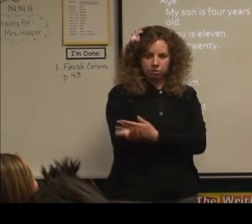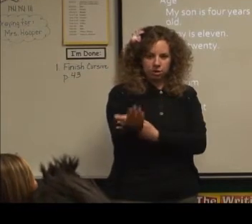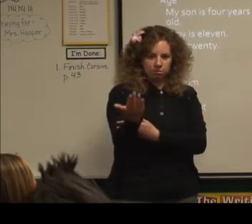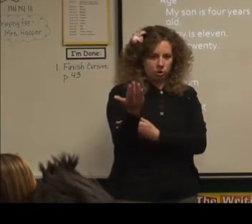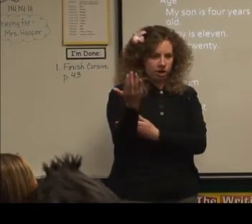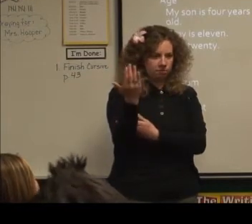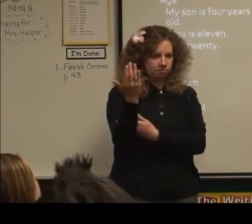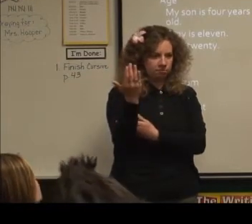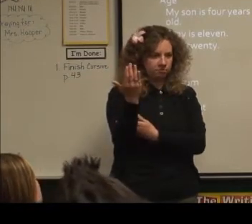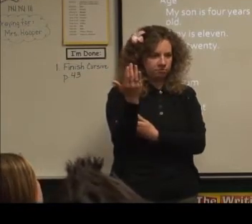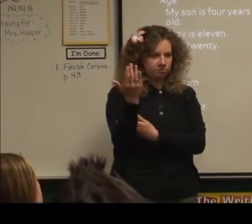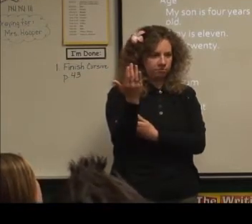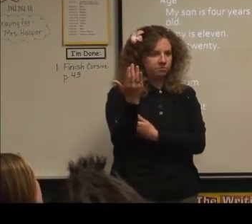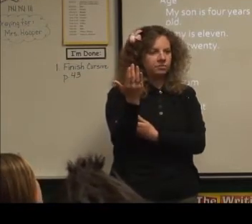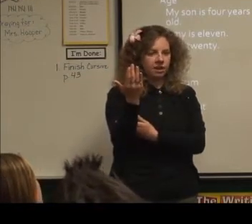in the morning. Okay?